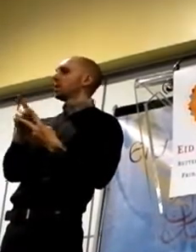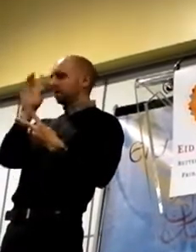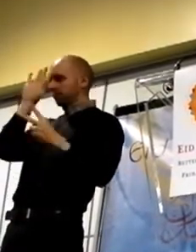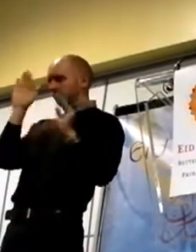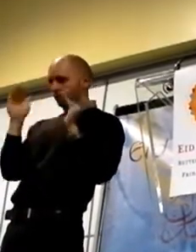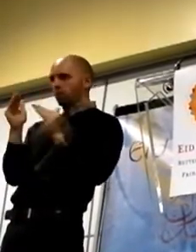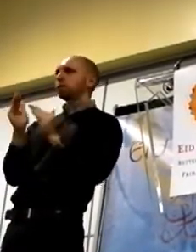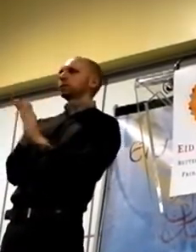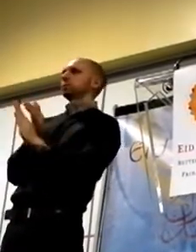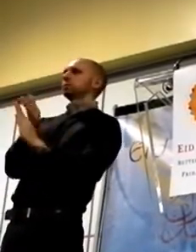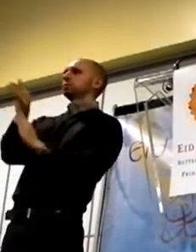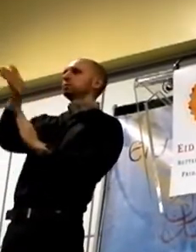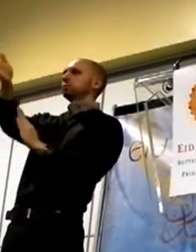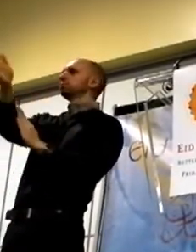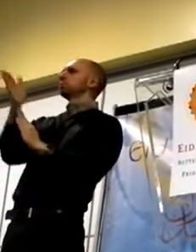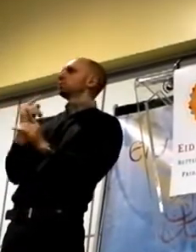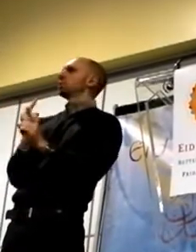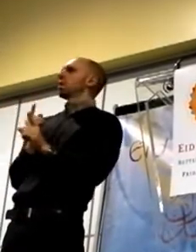of Allah